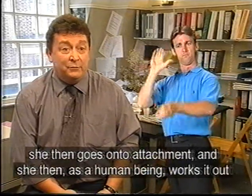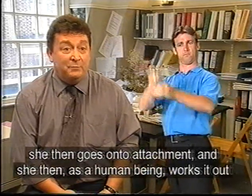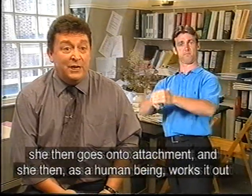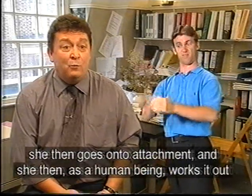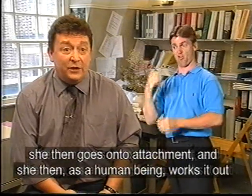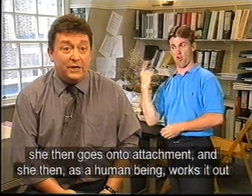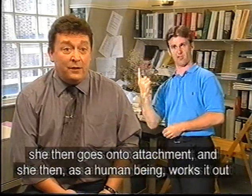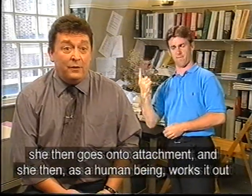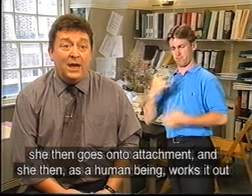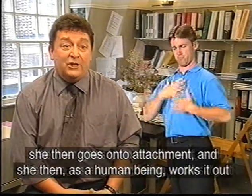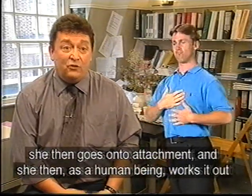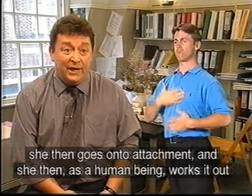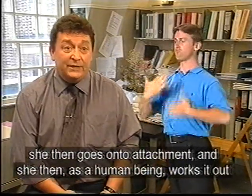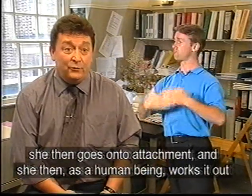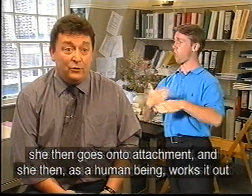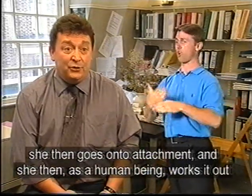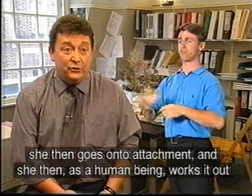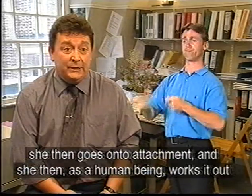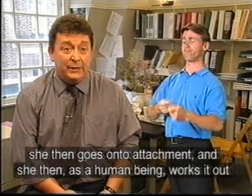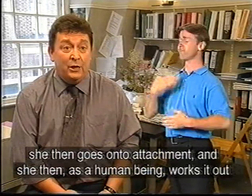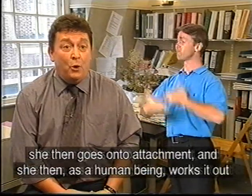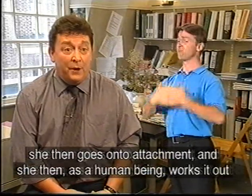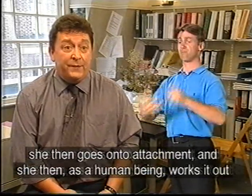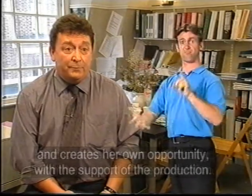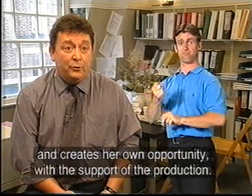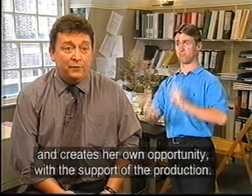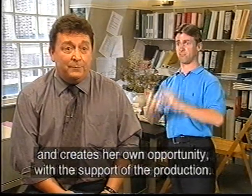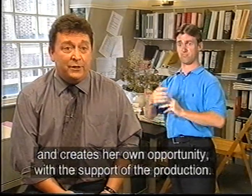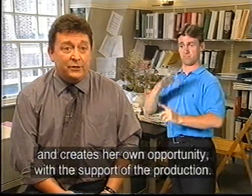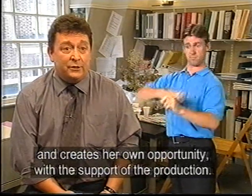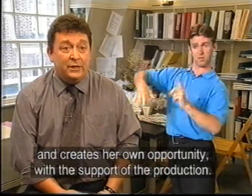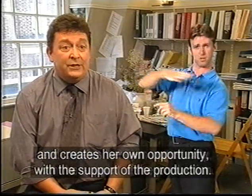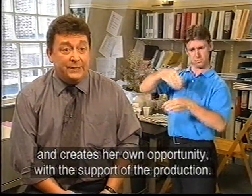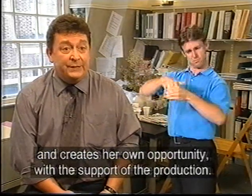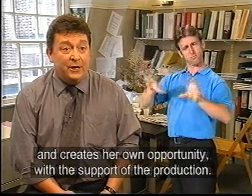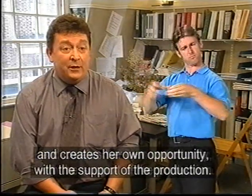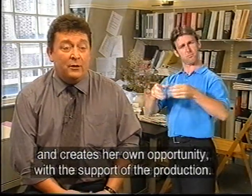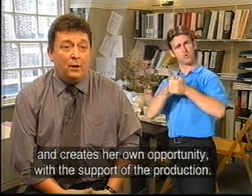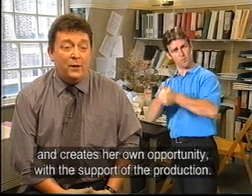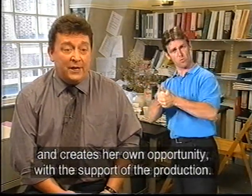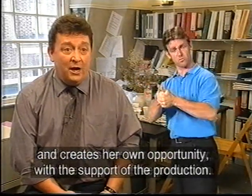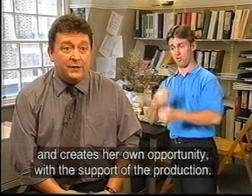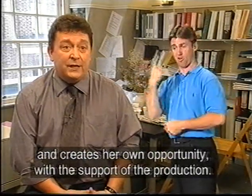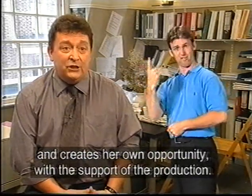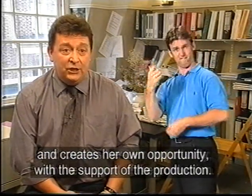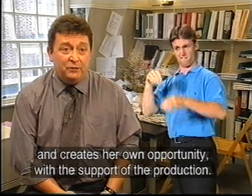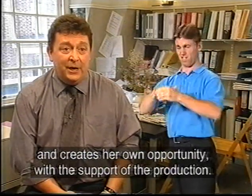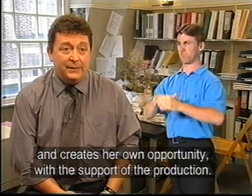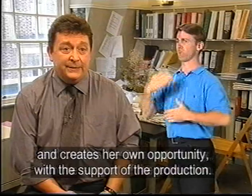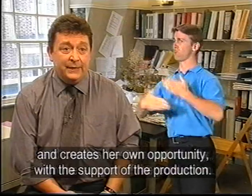being, works it out and creates her own opportunity with the support of the production. She's there winning hearts and changing minds day in and